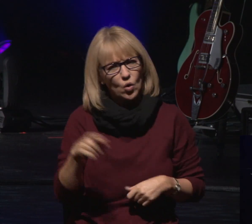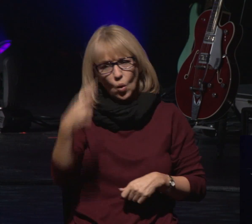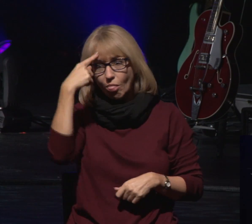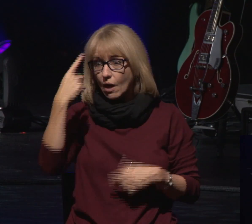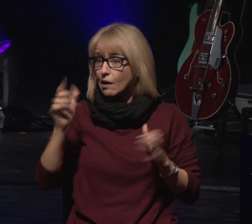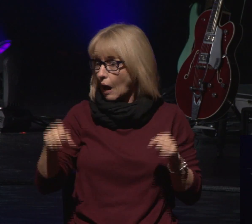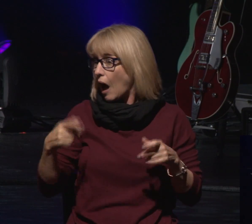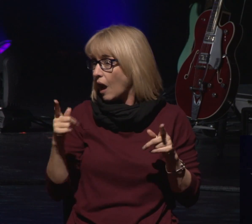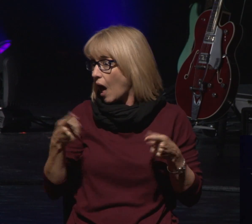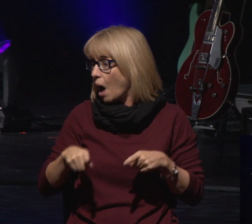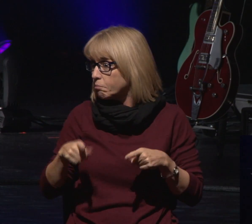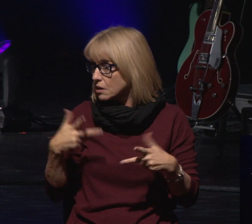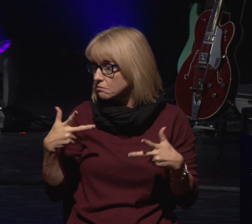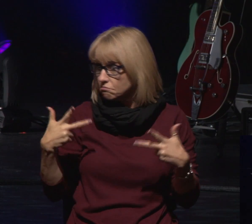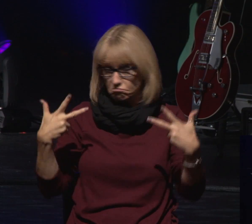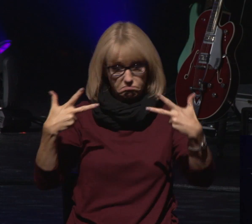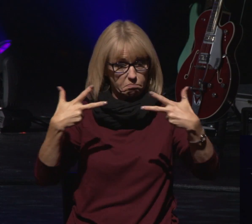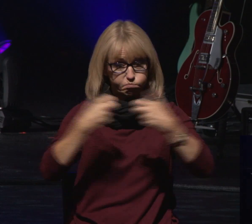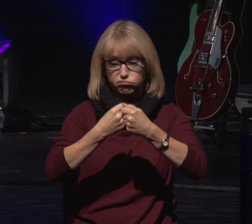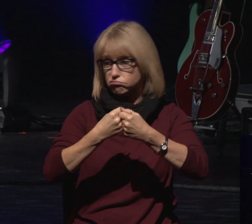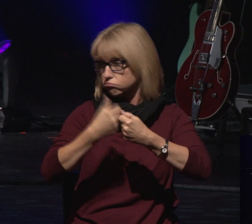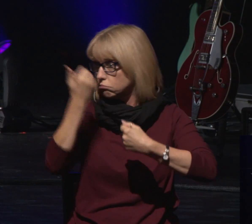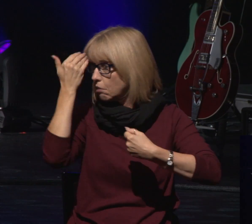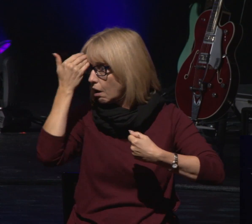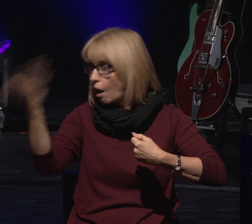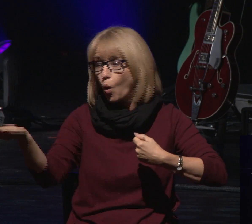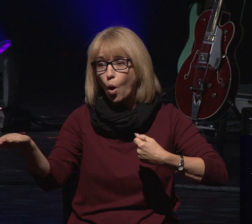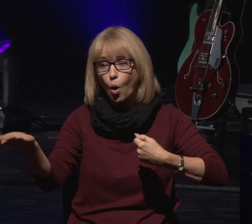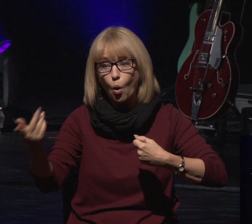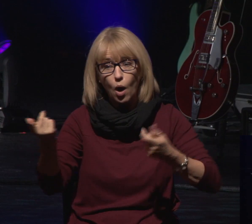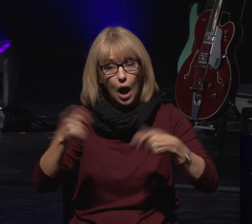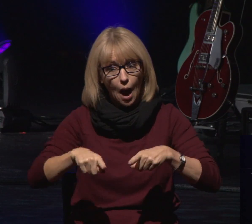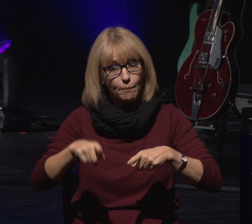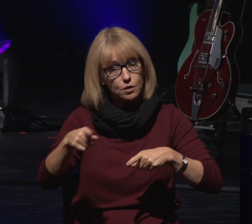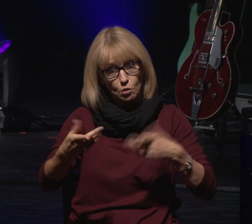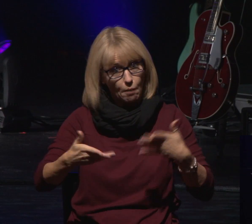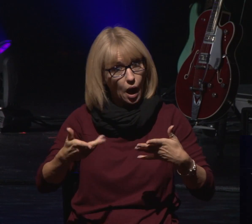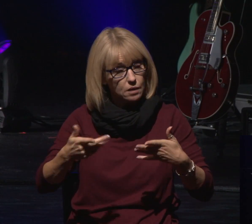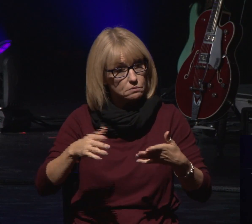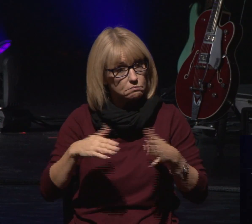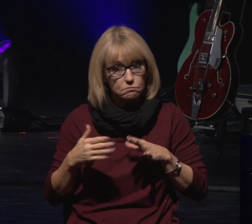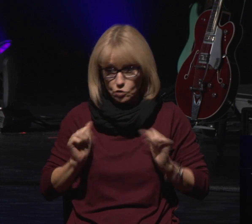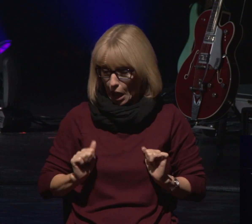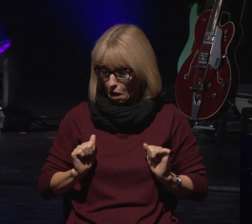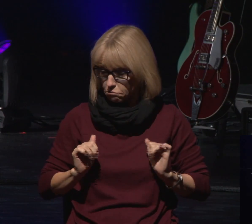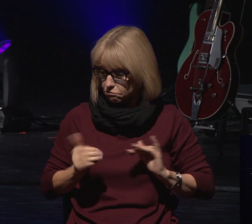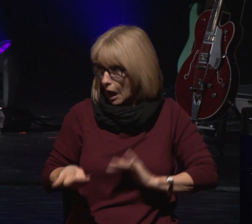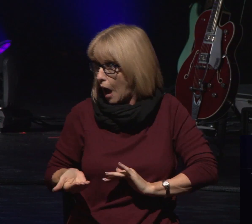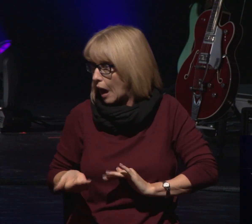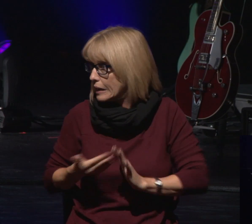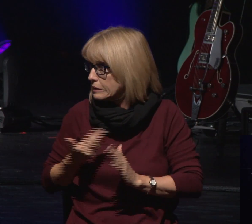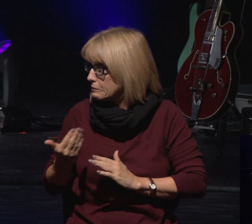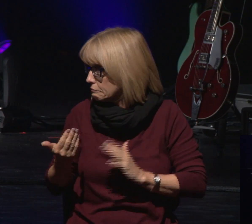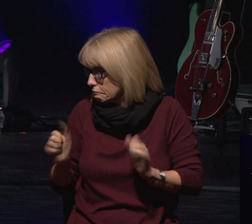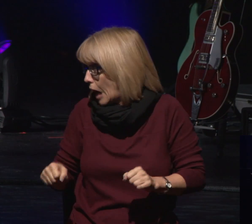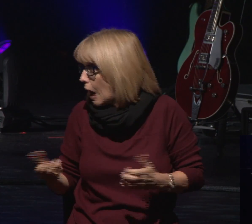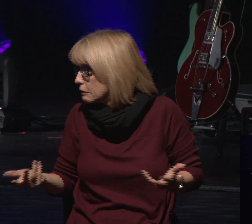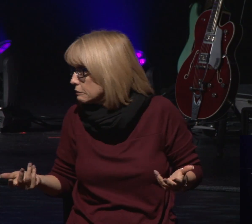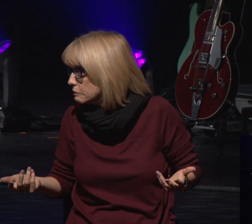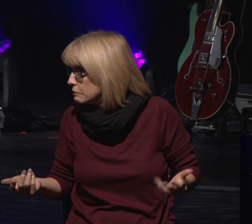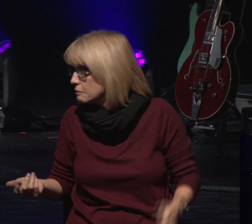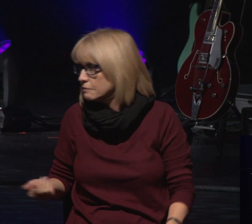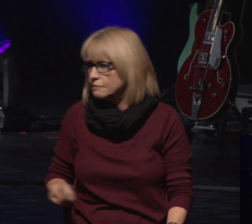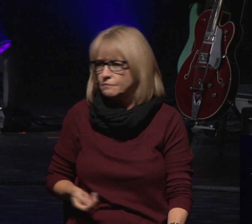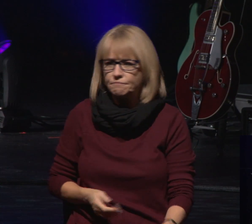accident could happen to any of us in a moment's time and interrupt not only your day, but end the life. Realizing that things can come along, that